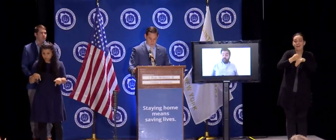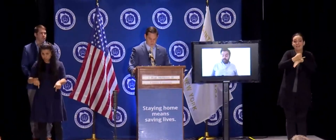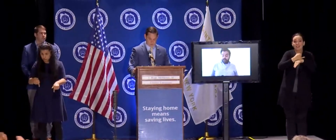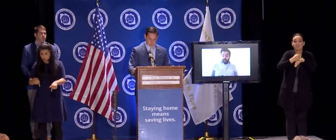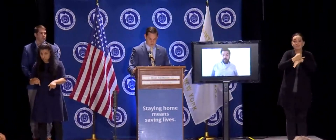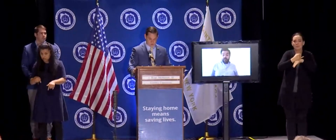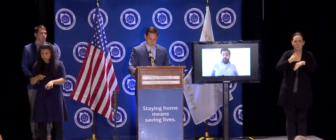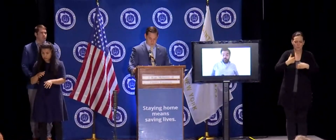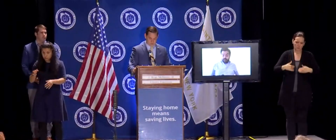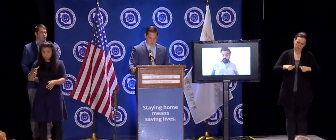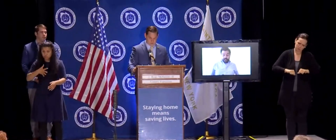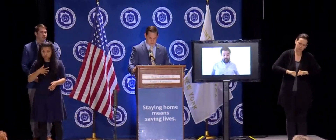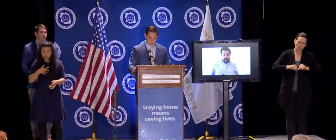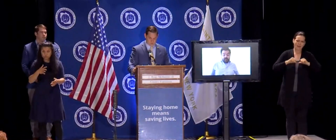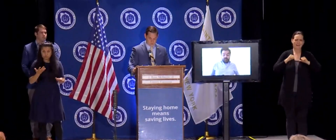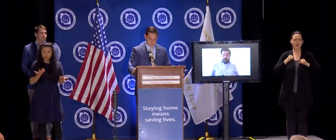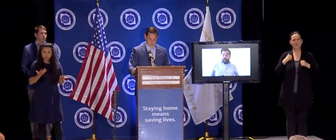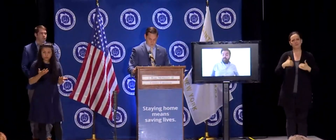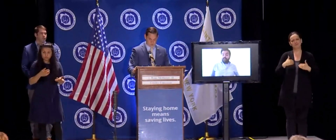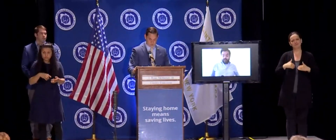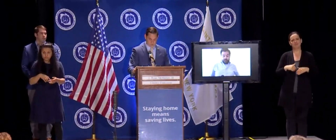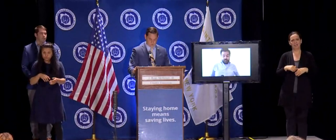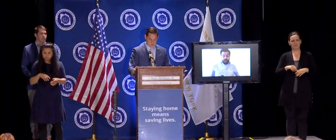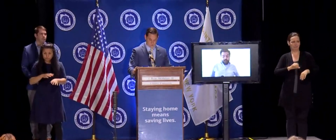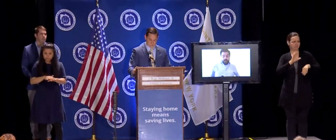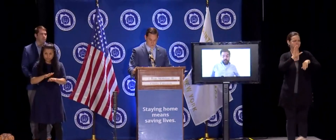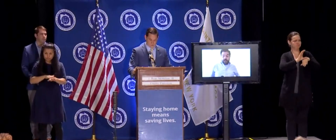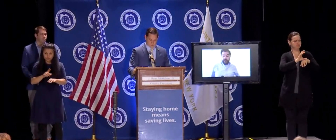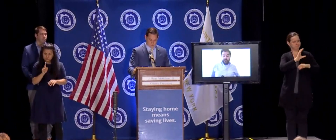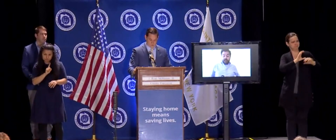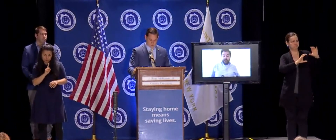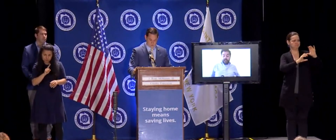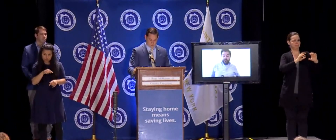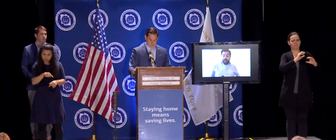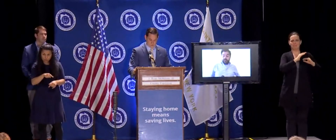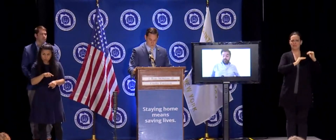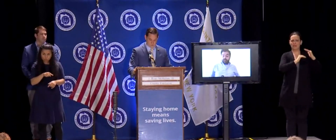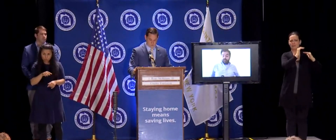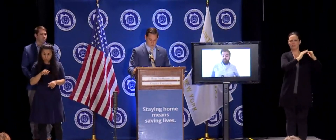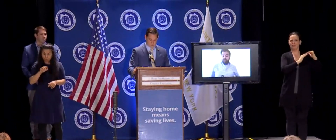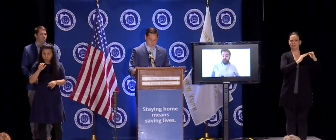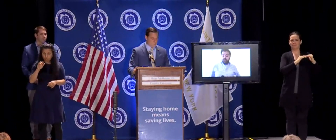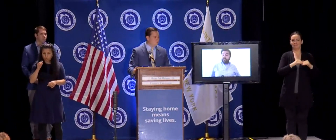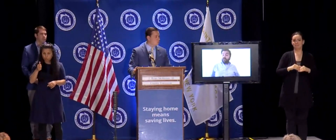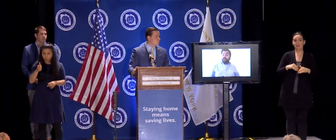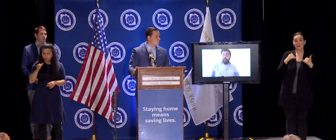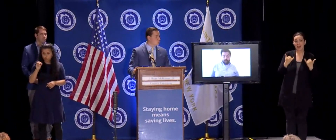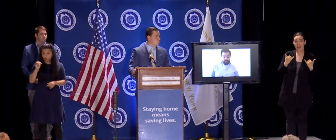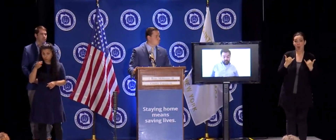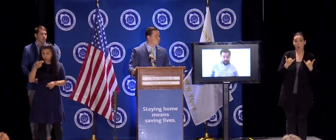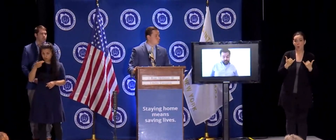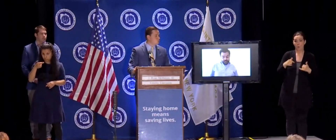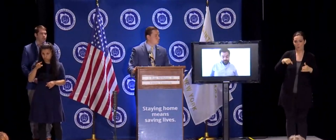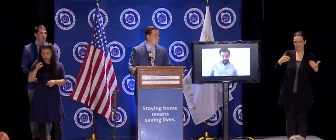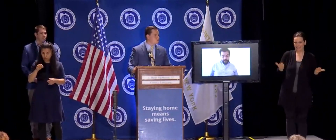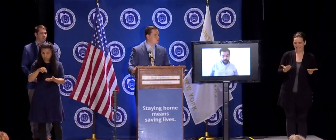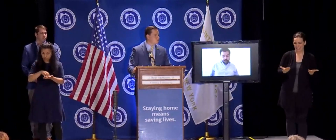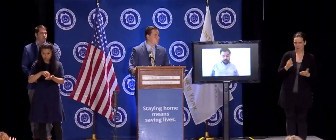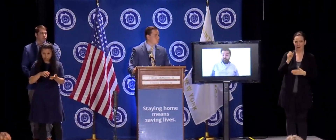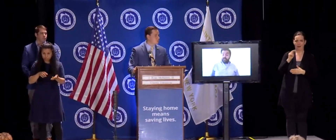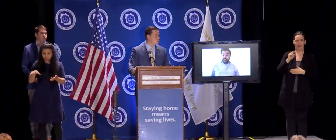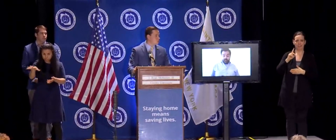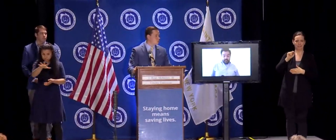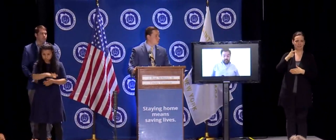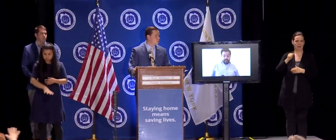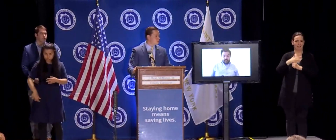great jobs and a new state-of-the-art fulfillment center in Onondaga County to serve our customers across the region.